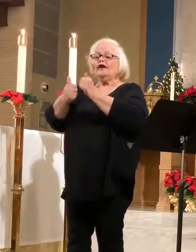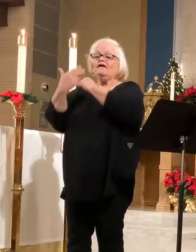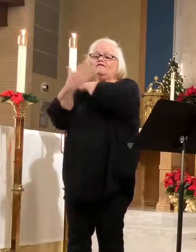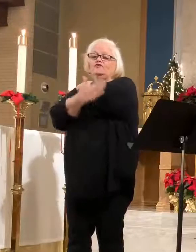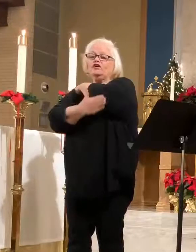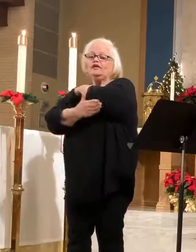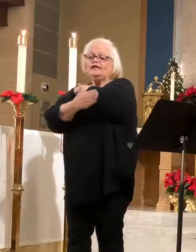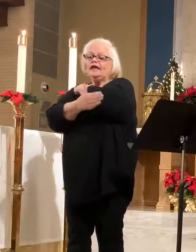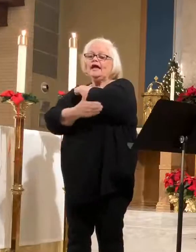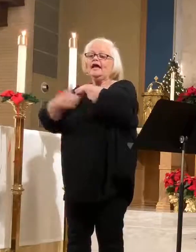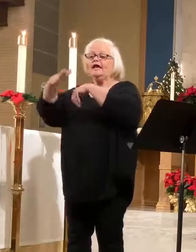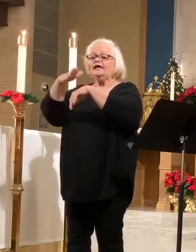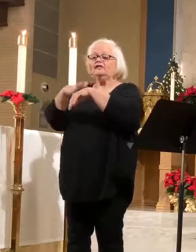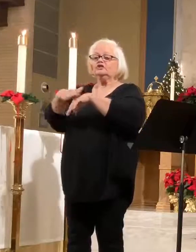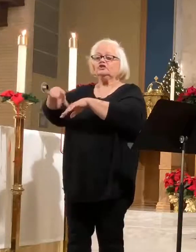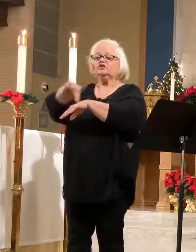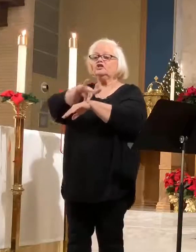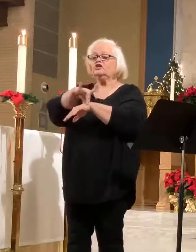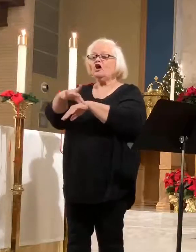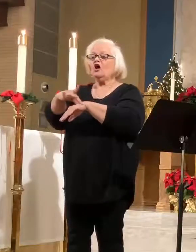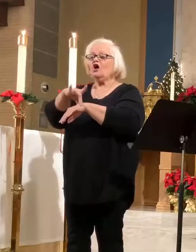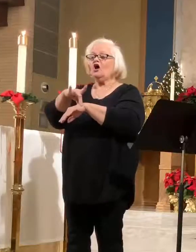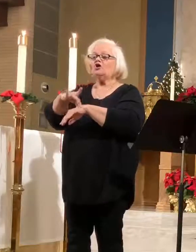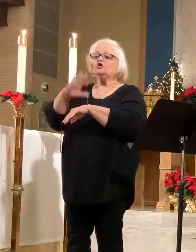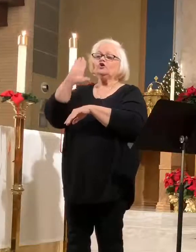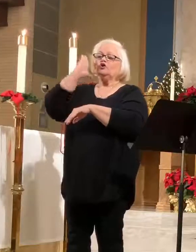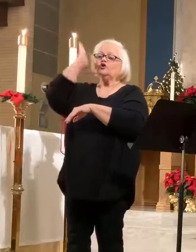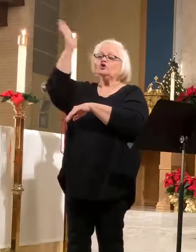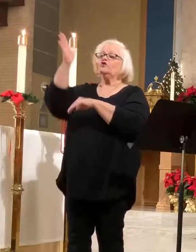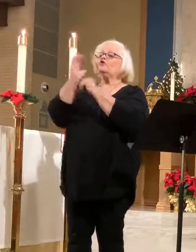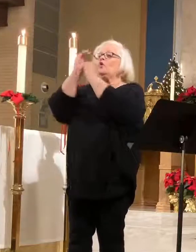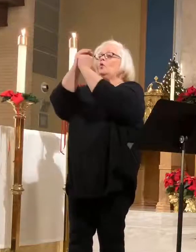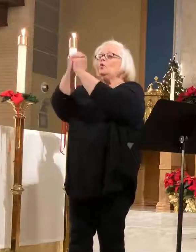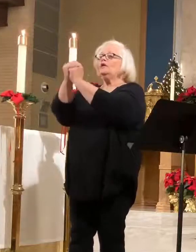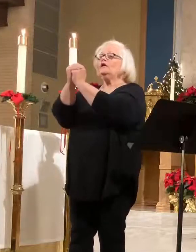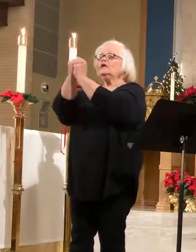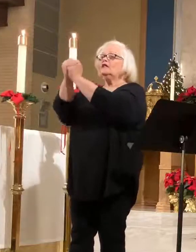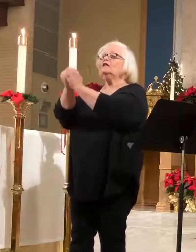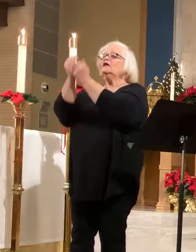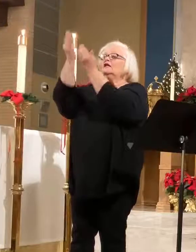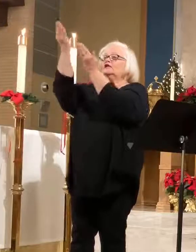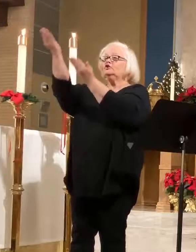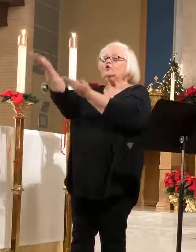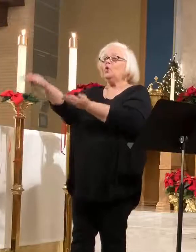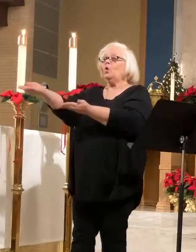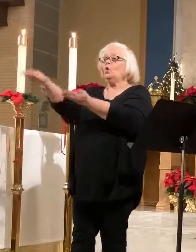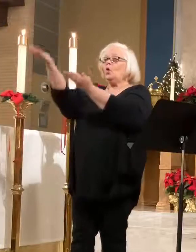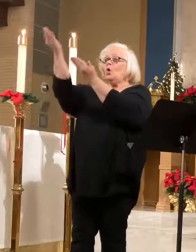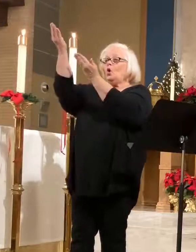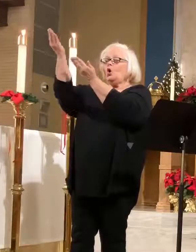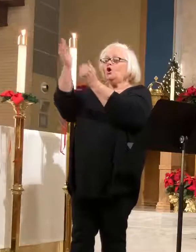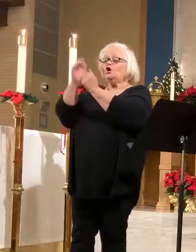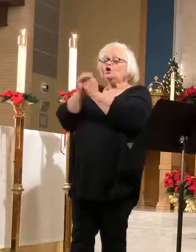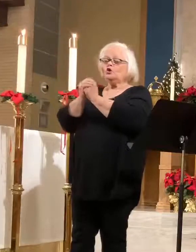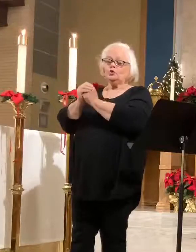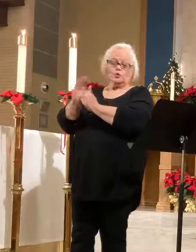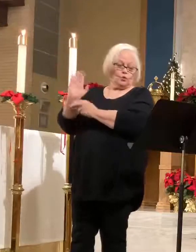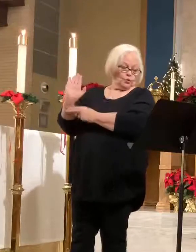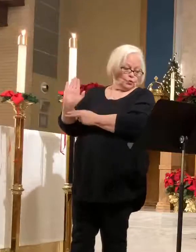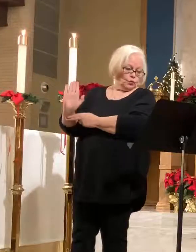Lord, every nation on earth will adore